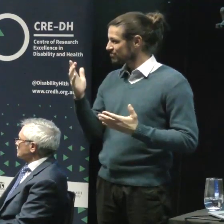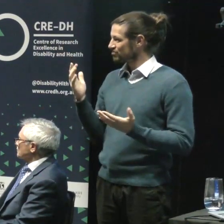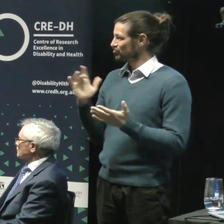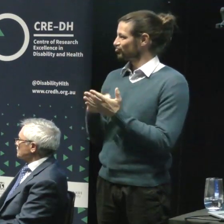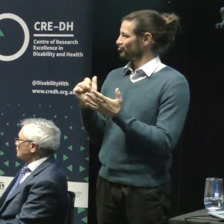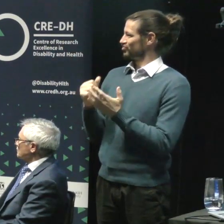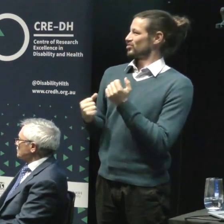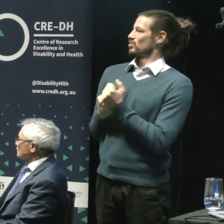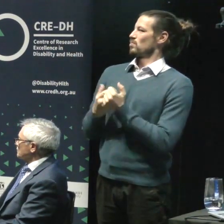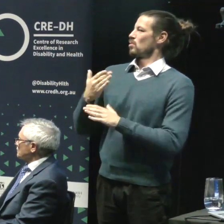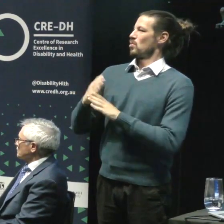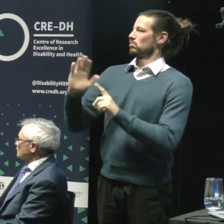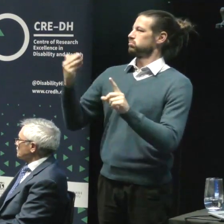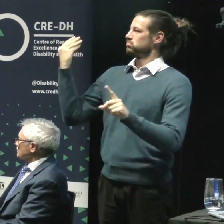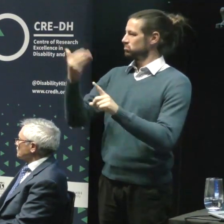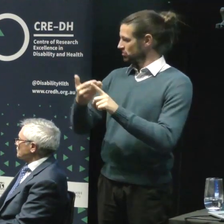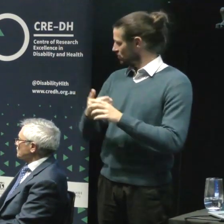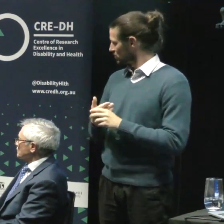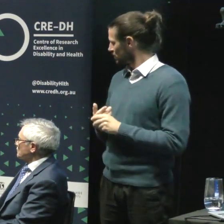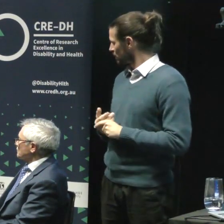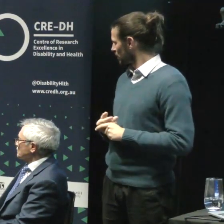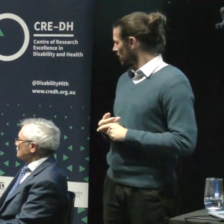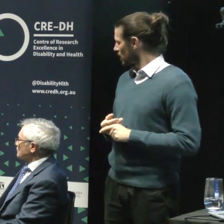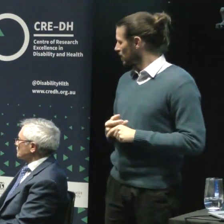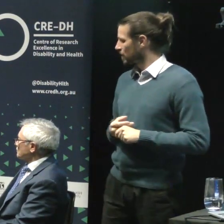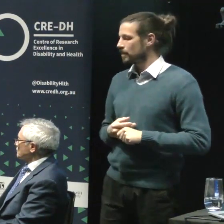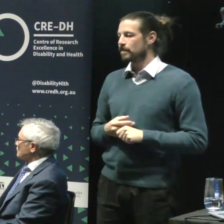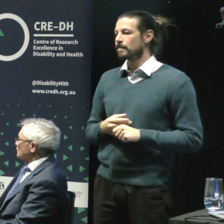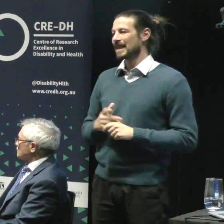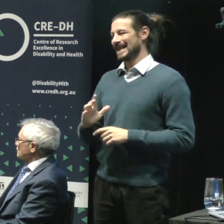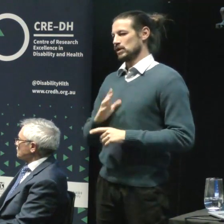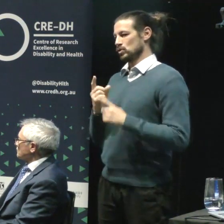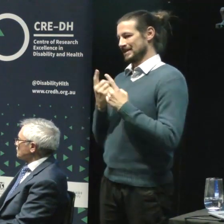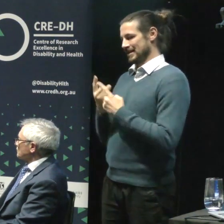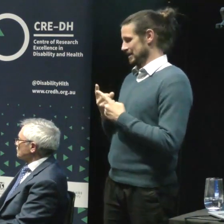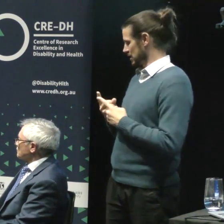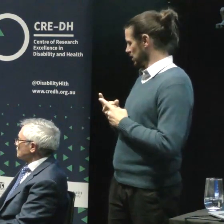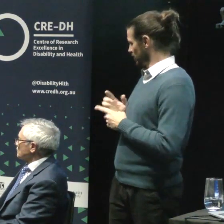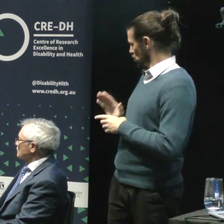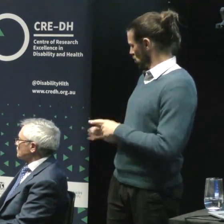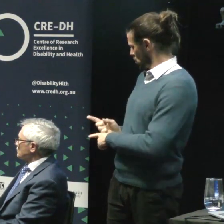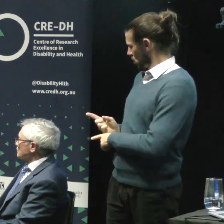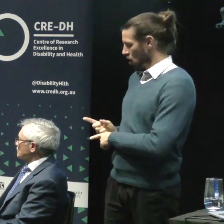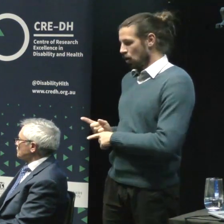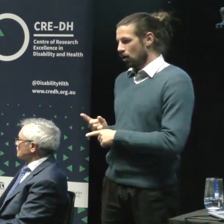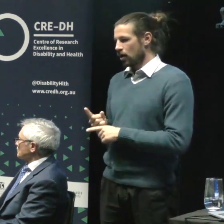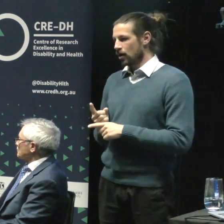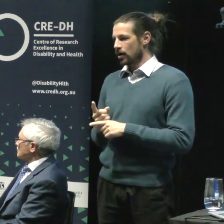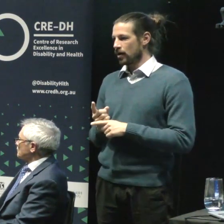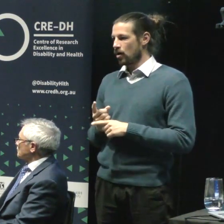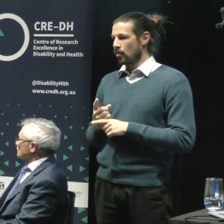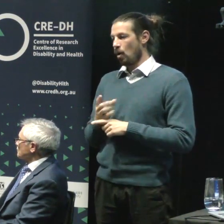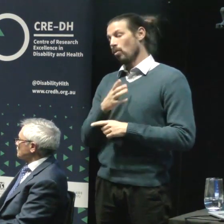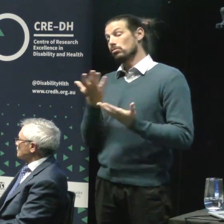workers for far longer than I have. I think the interesting thing, David, that I picked up from the people we